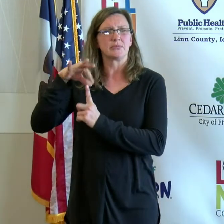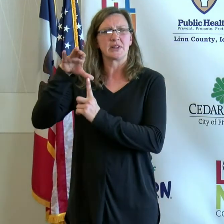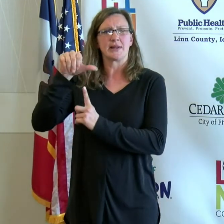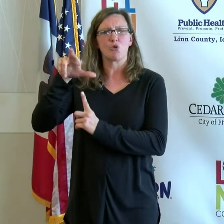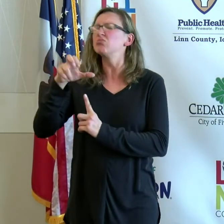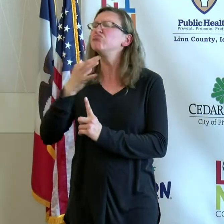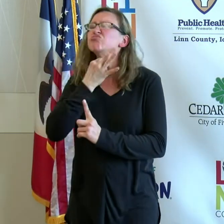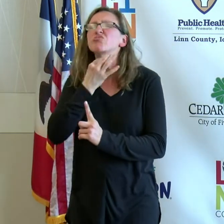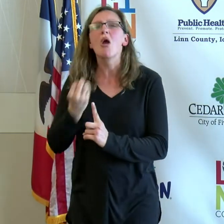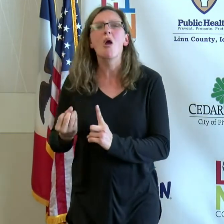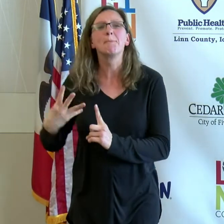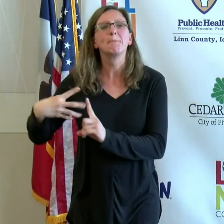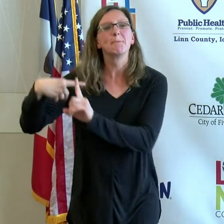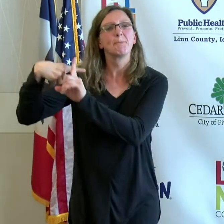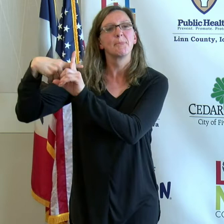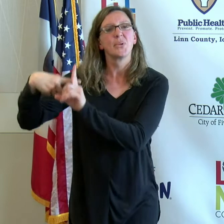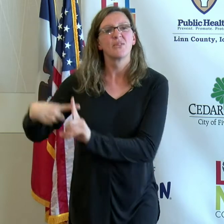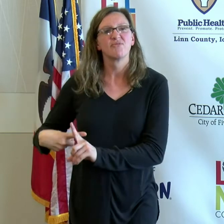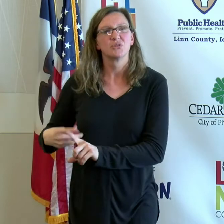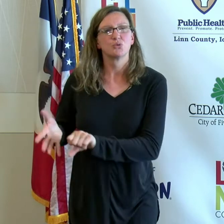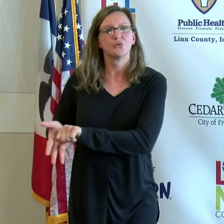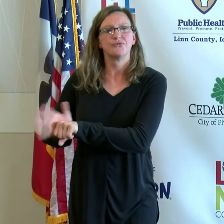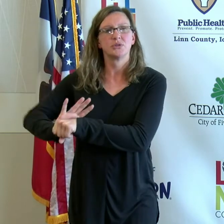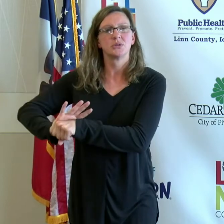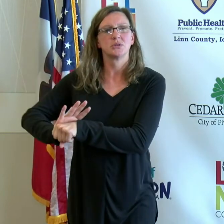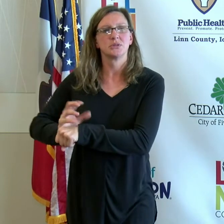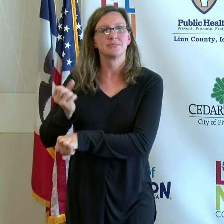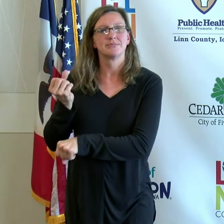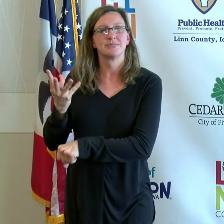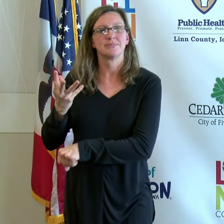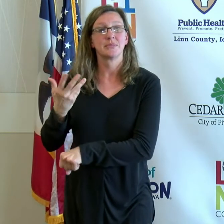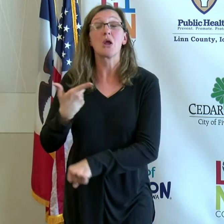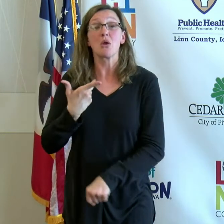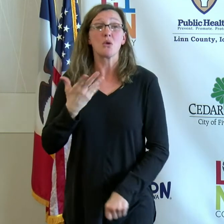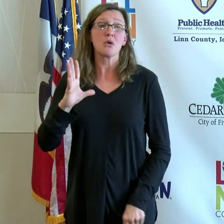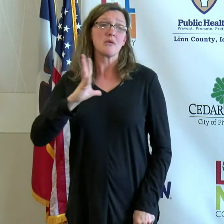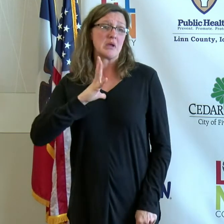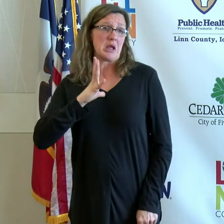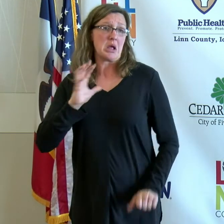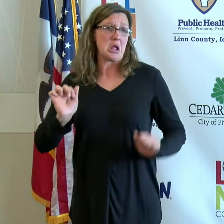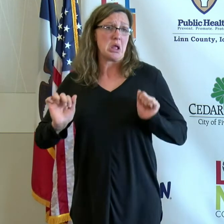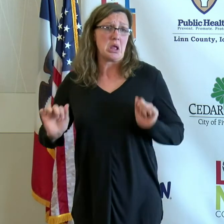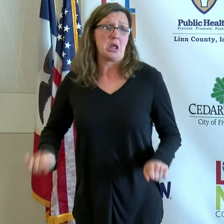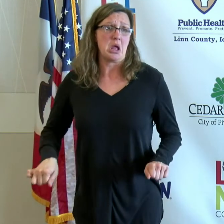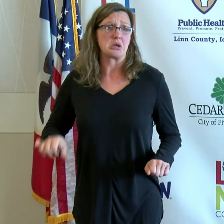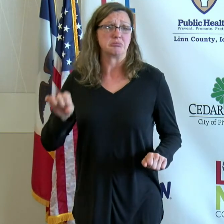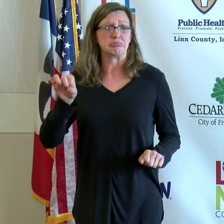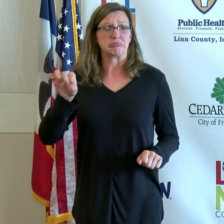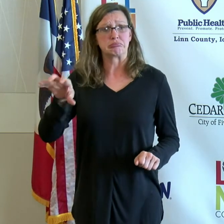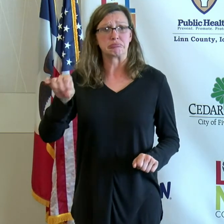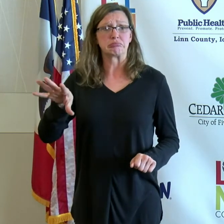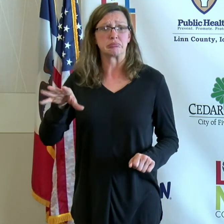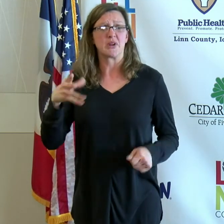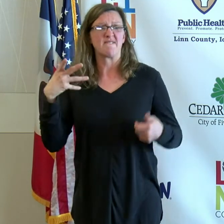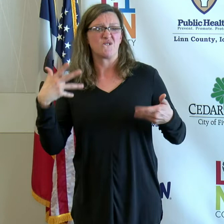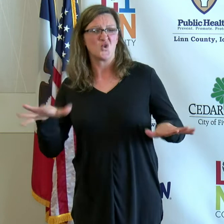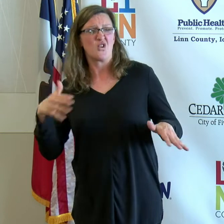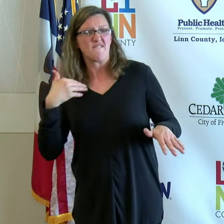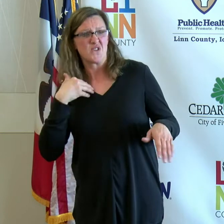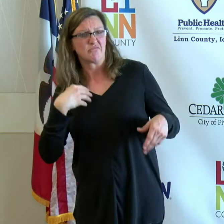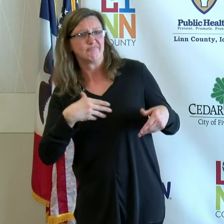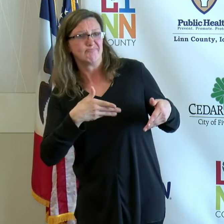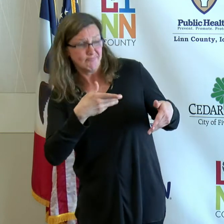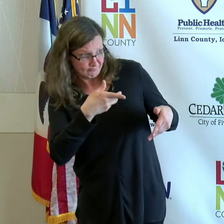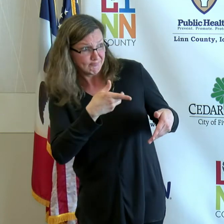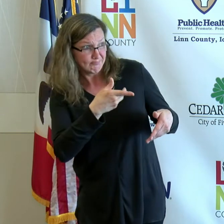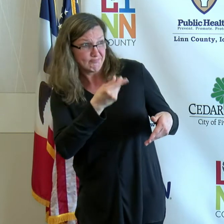So Kate, I can't answer that question for you. We have permission from Heritage to release that information.